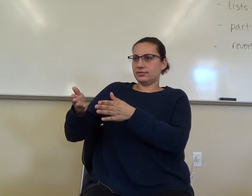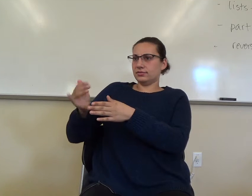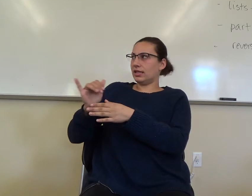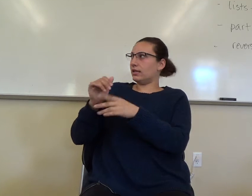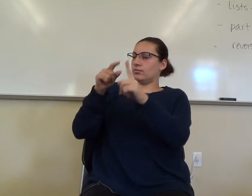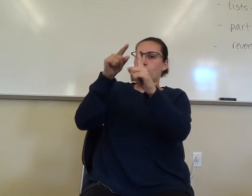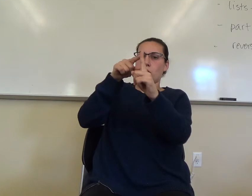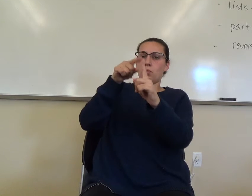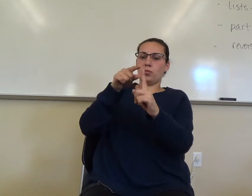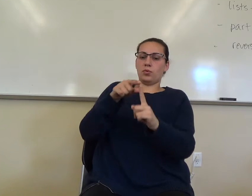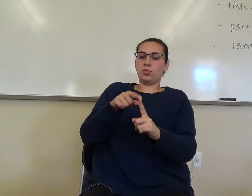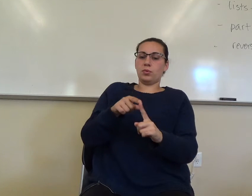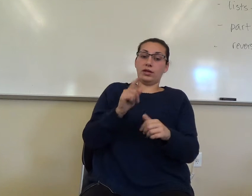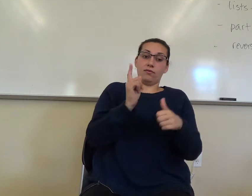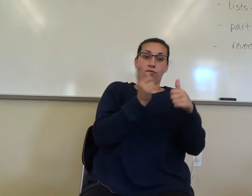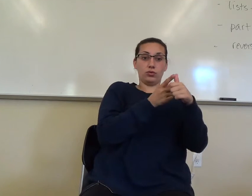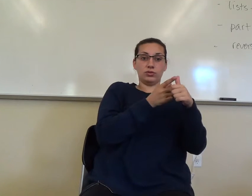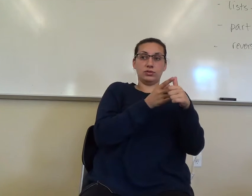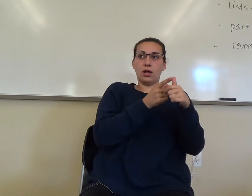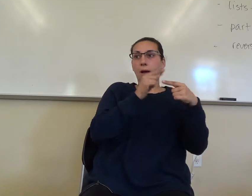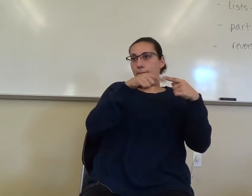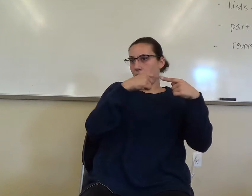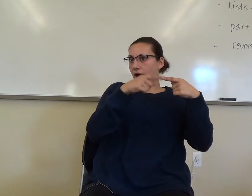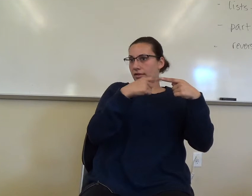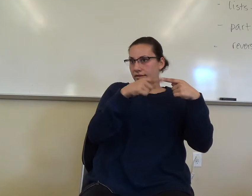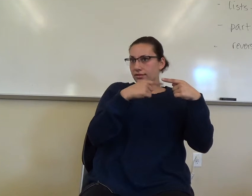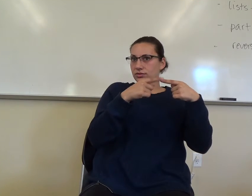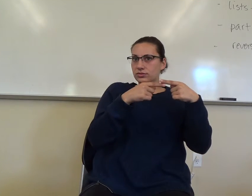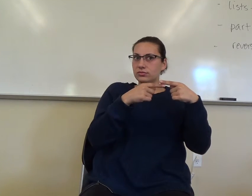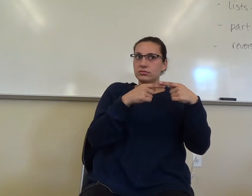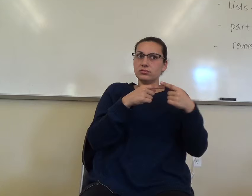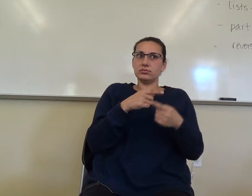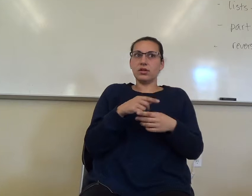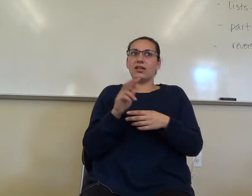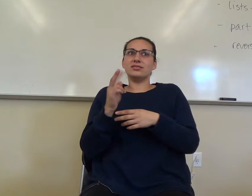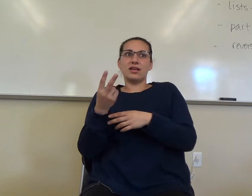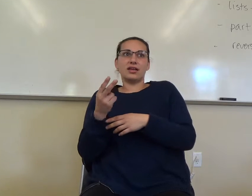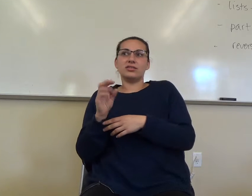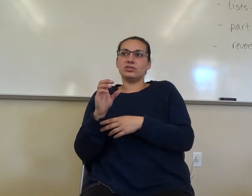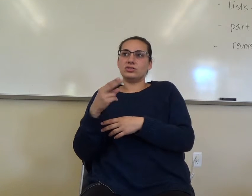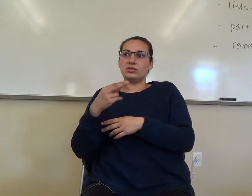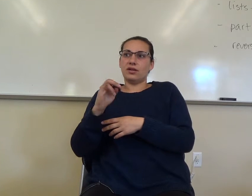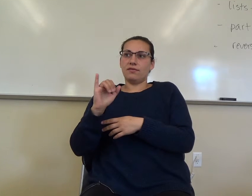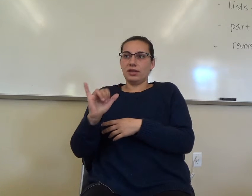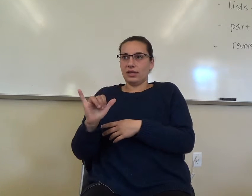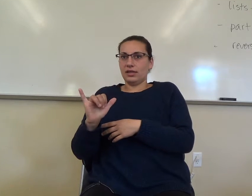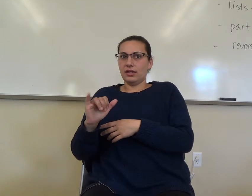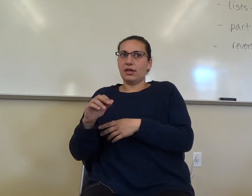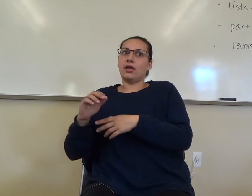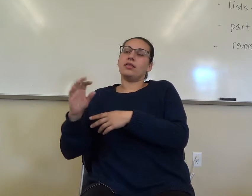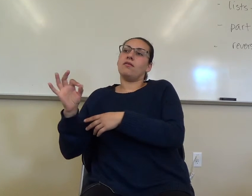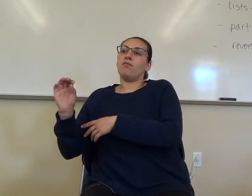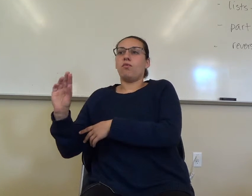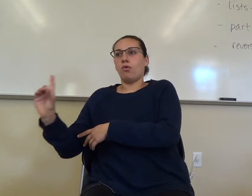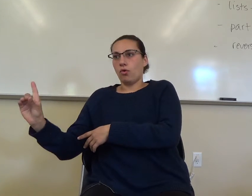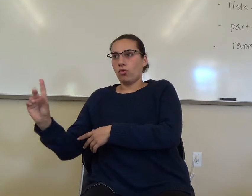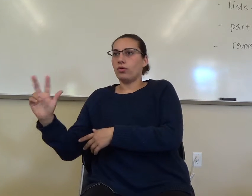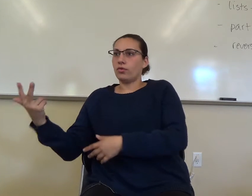Mileage, and then it's going Chevy and Ford, and then the extras. See what I'm